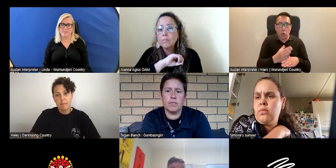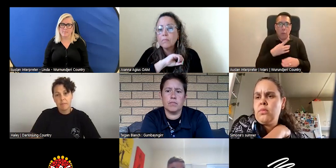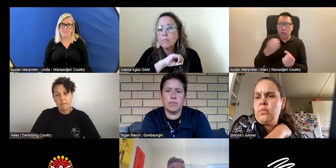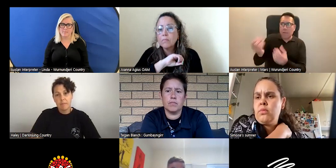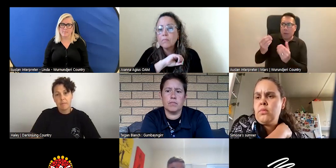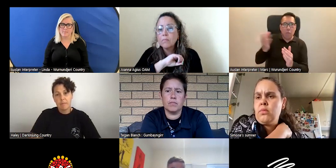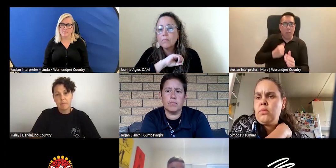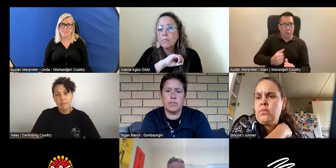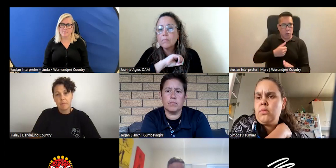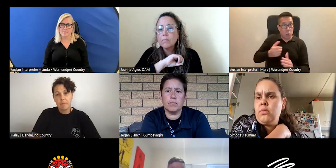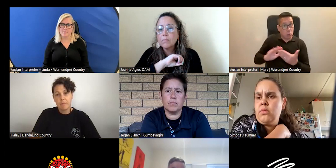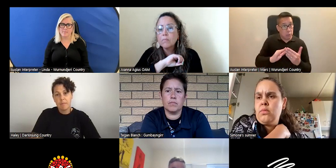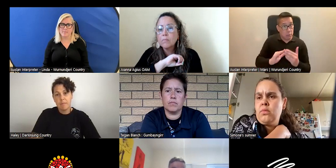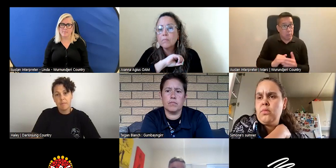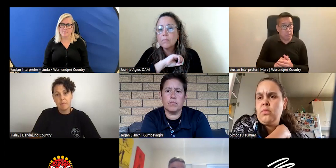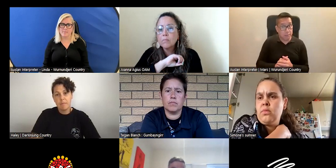our community.